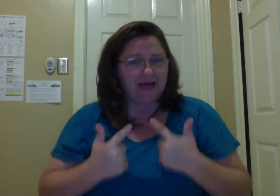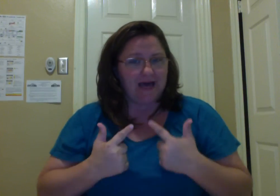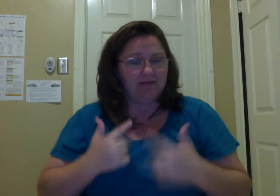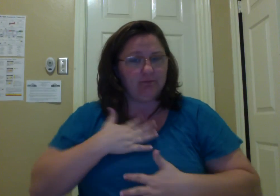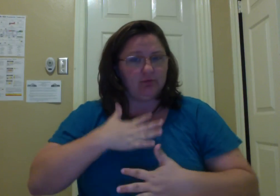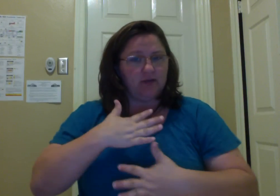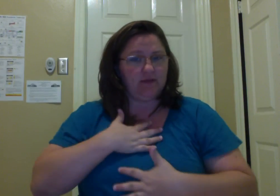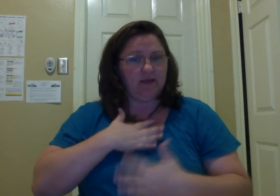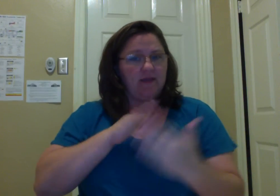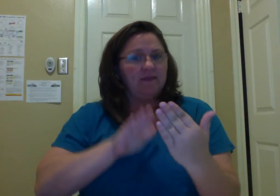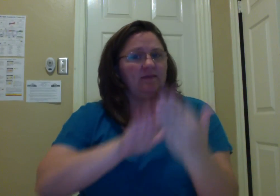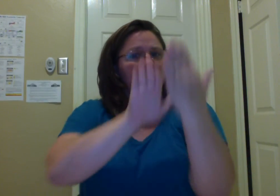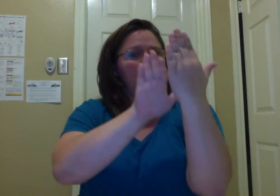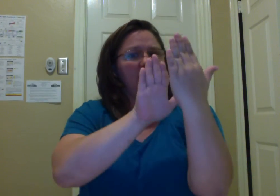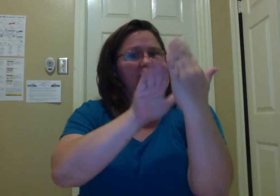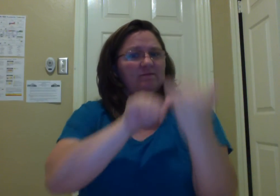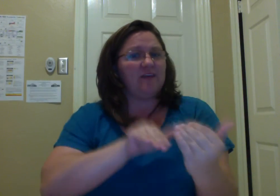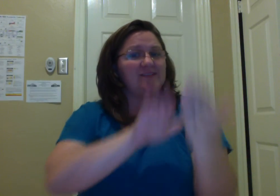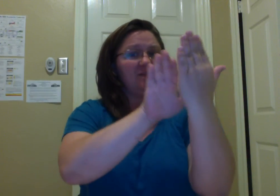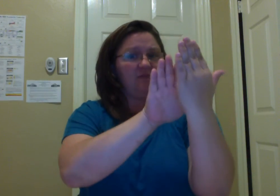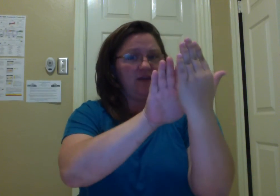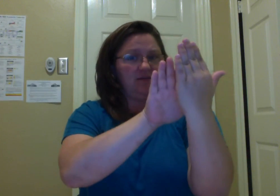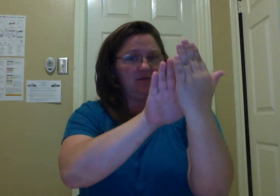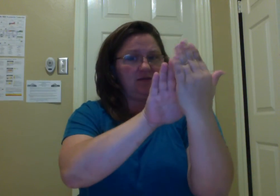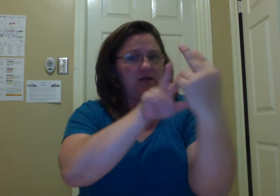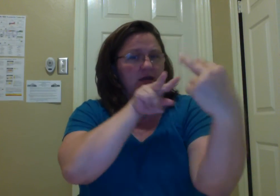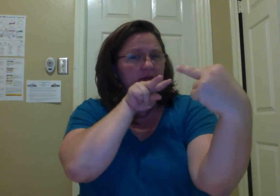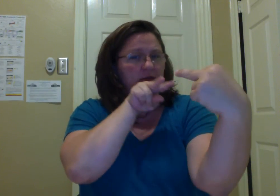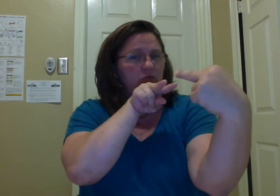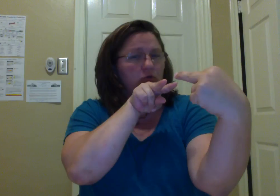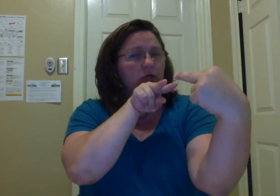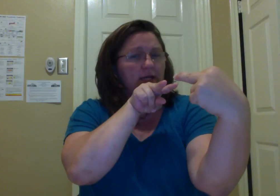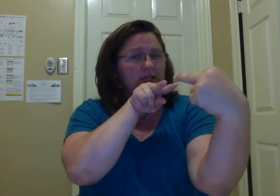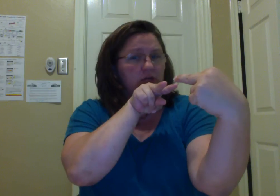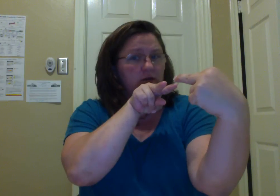alive, breathing. And then this is a sign face to face. And then you look at each other.